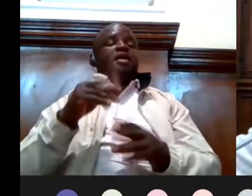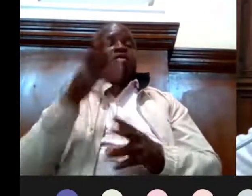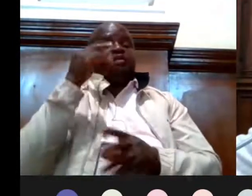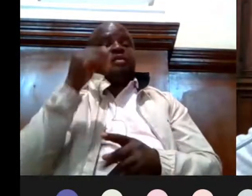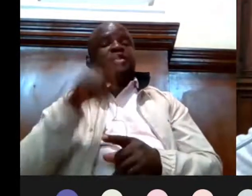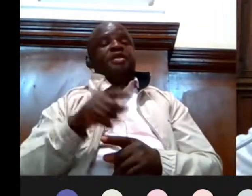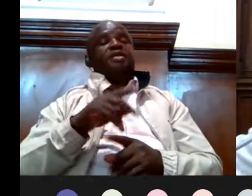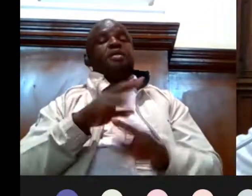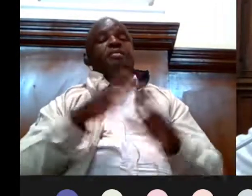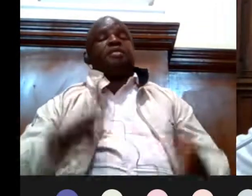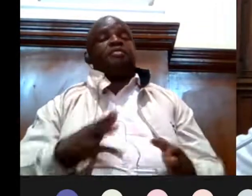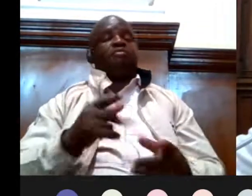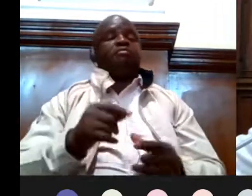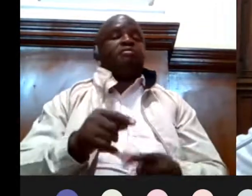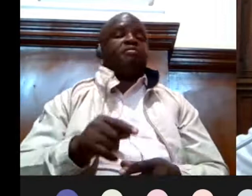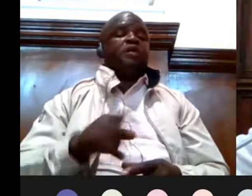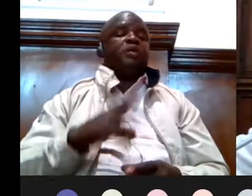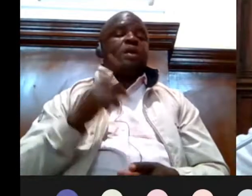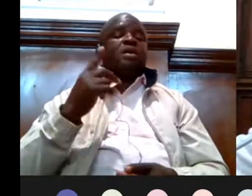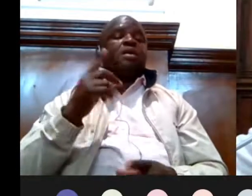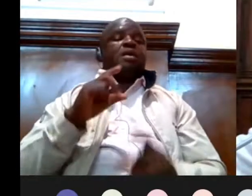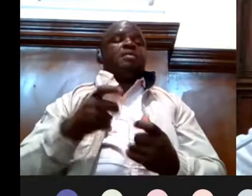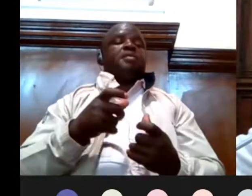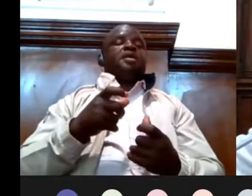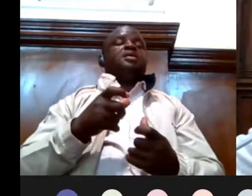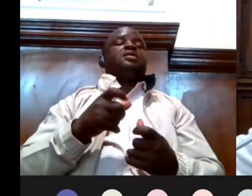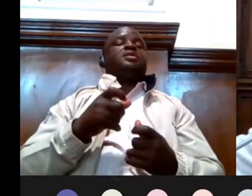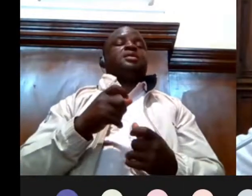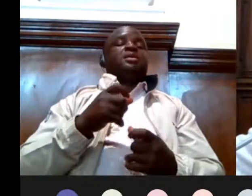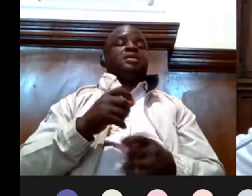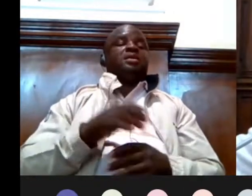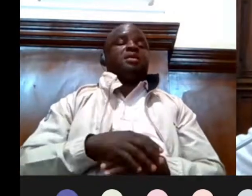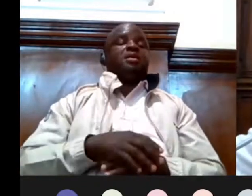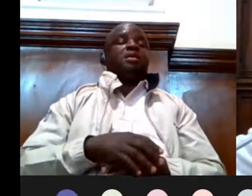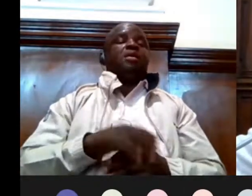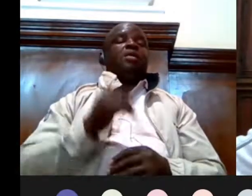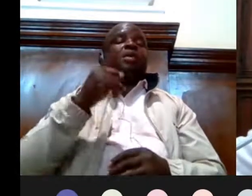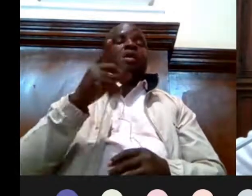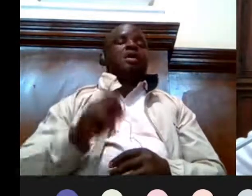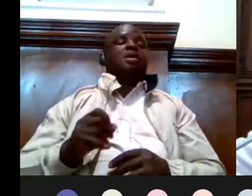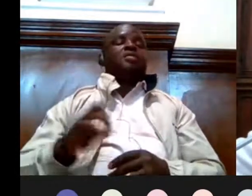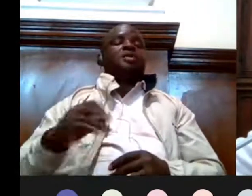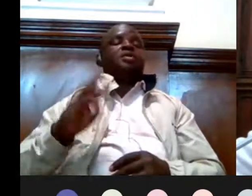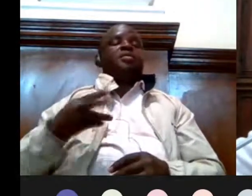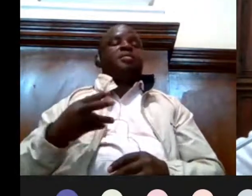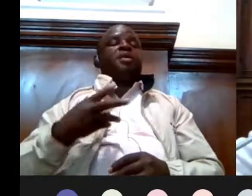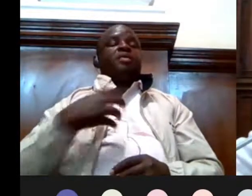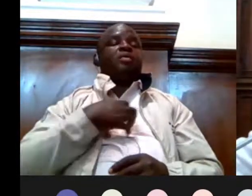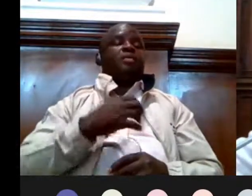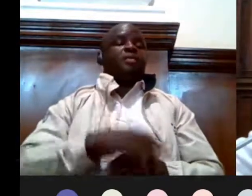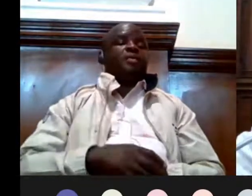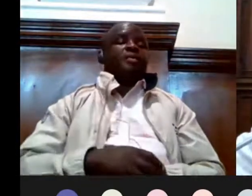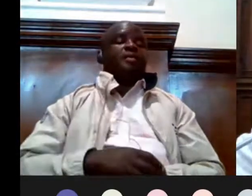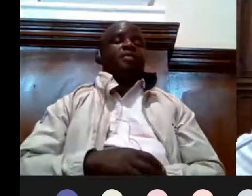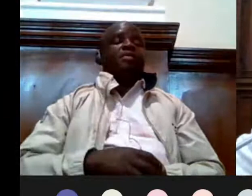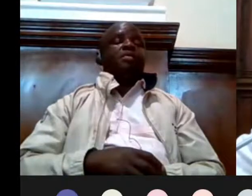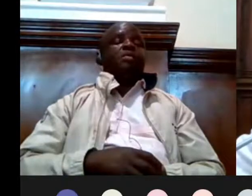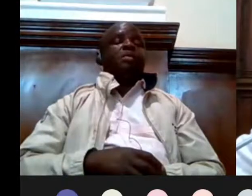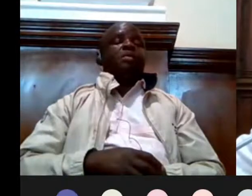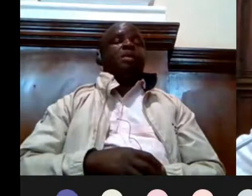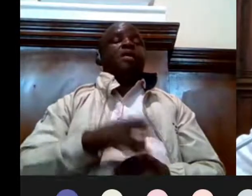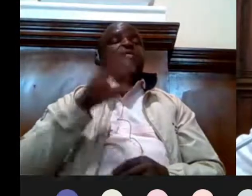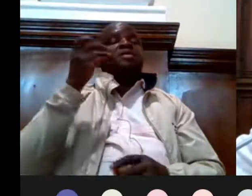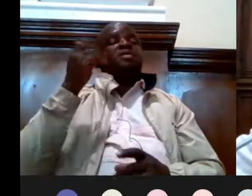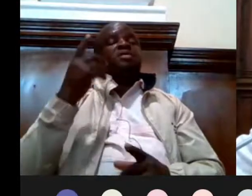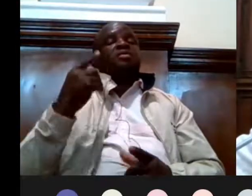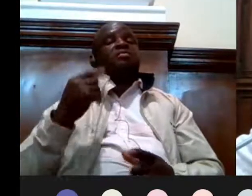information platform, 1 company appointed, which is 100% women-owned. Free State